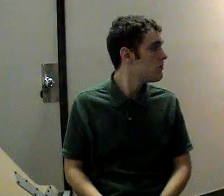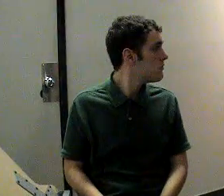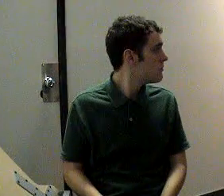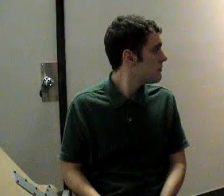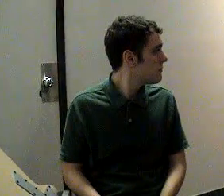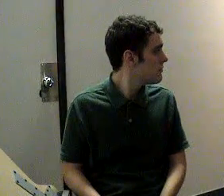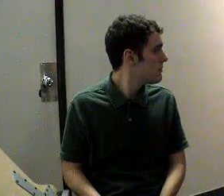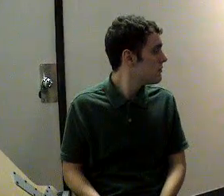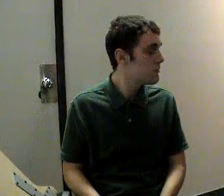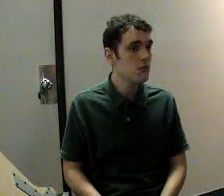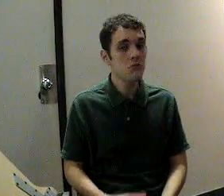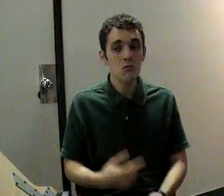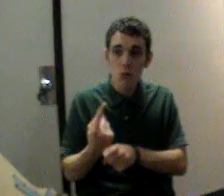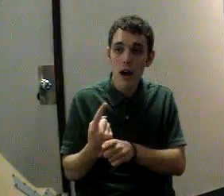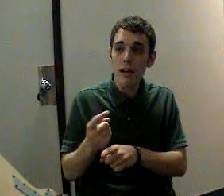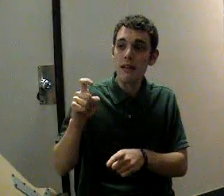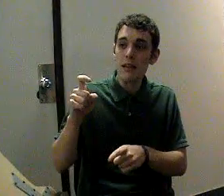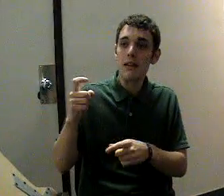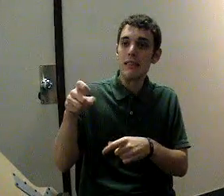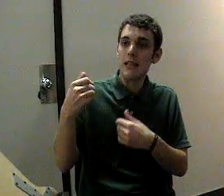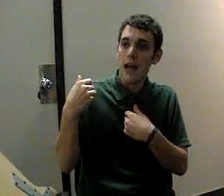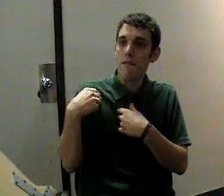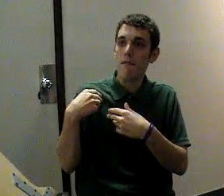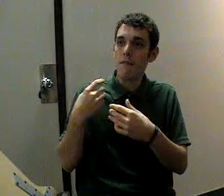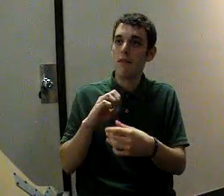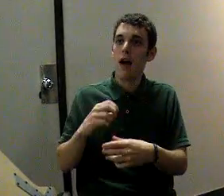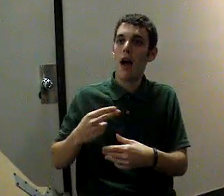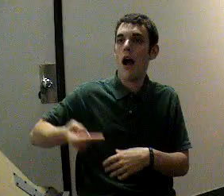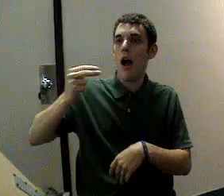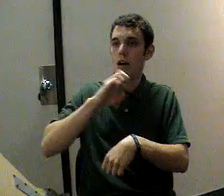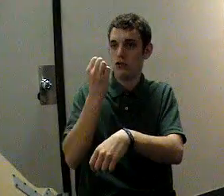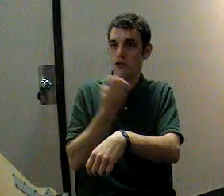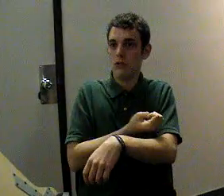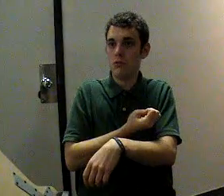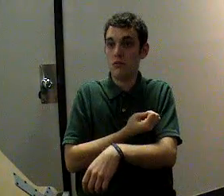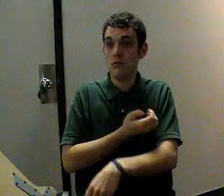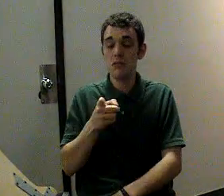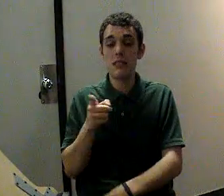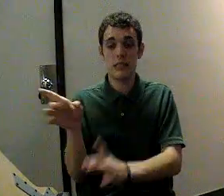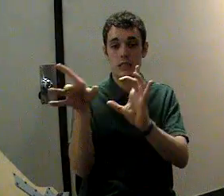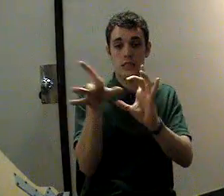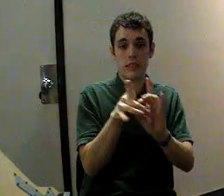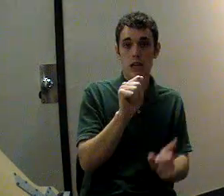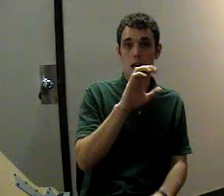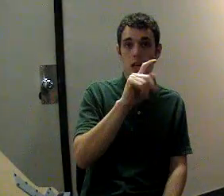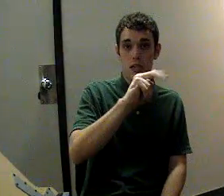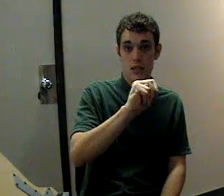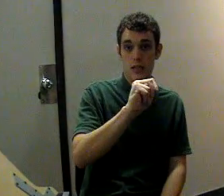Okay, so it has to be in the high energy state, so right, it connects to the actin, and then it's going to release